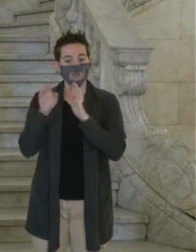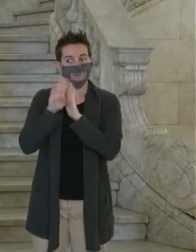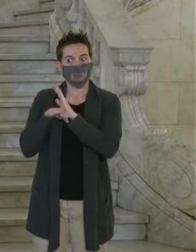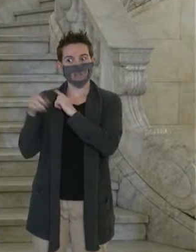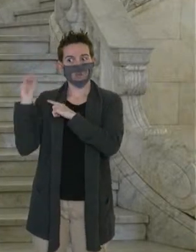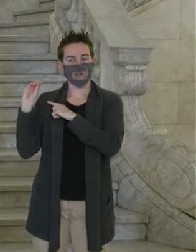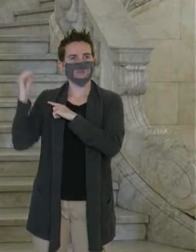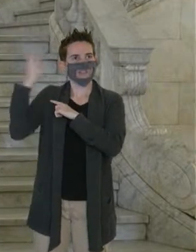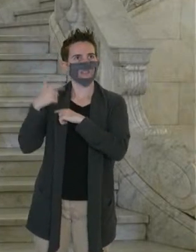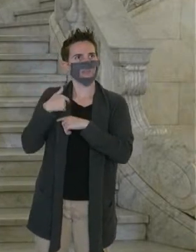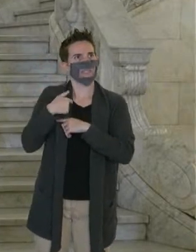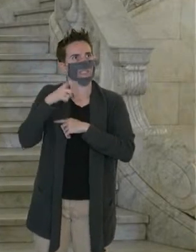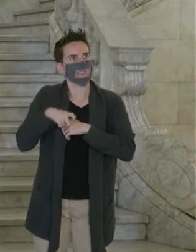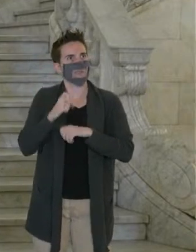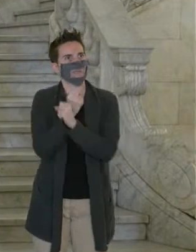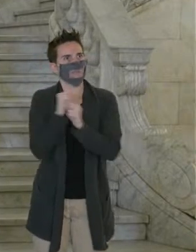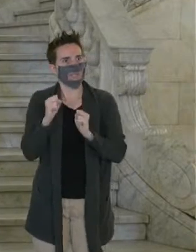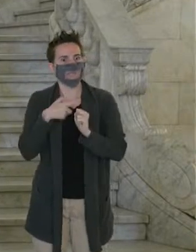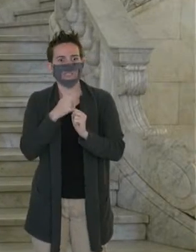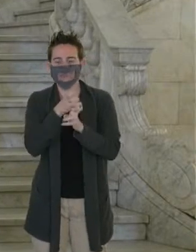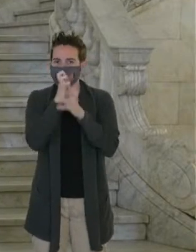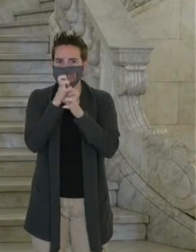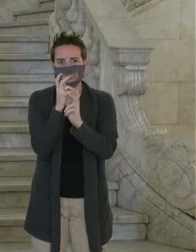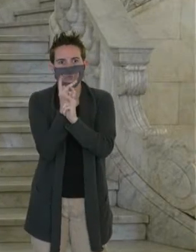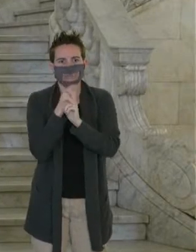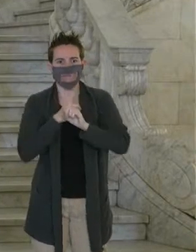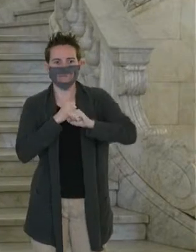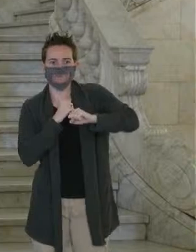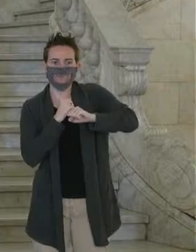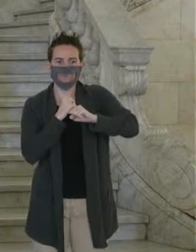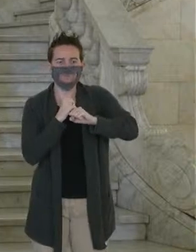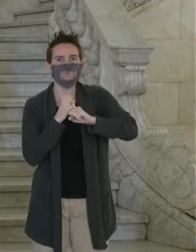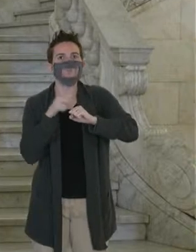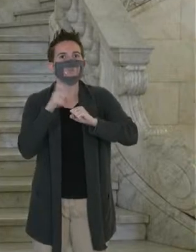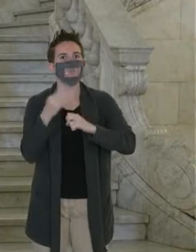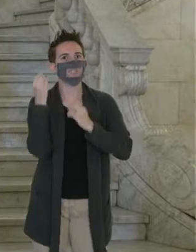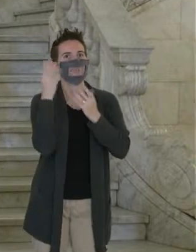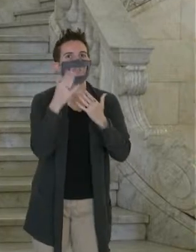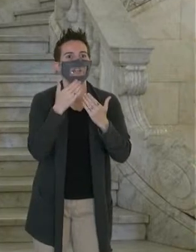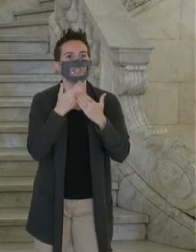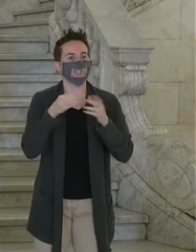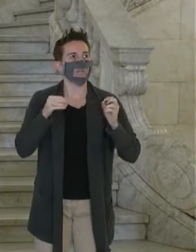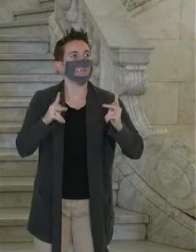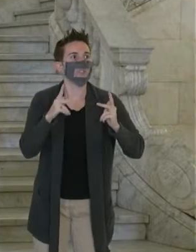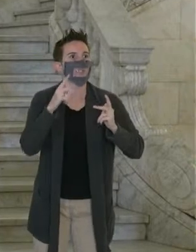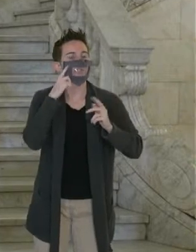to be on the conservative side and make sure that we provide an opportunity for